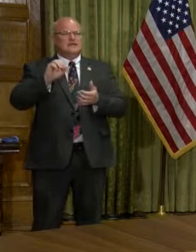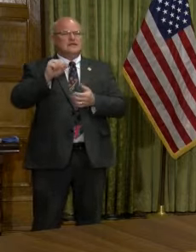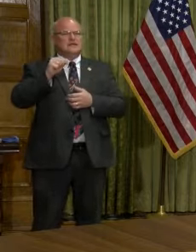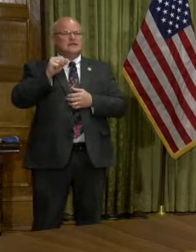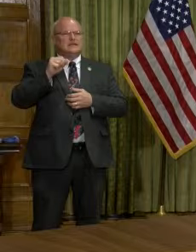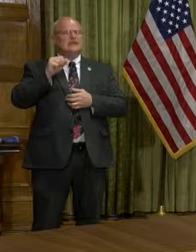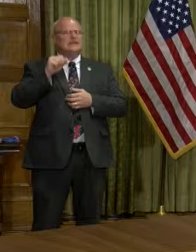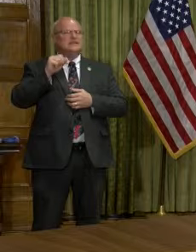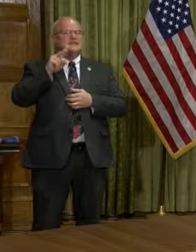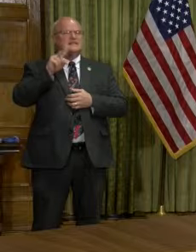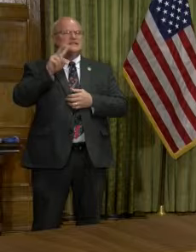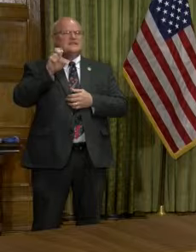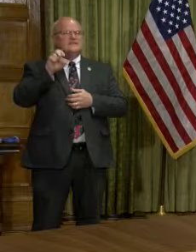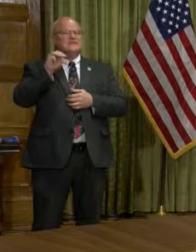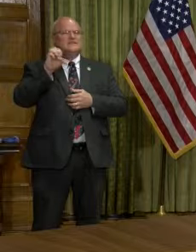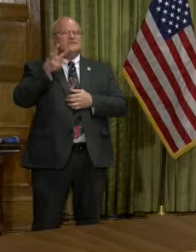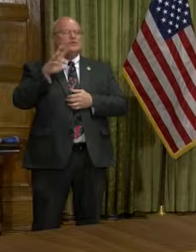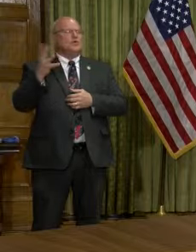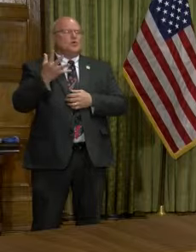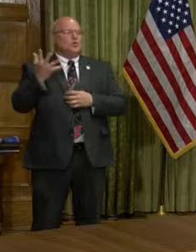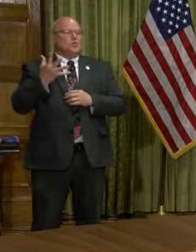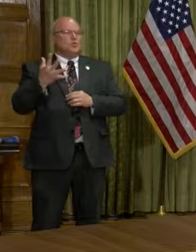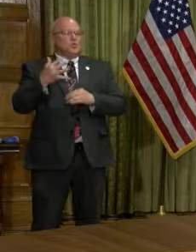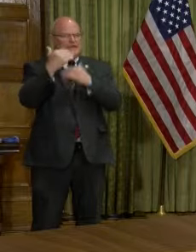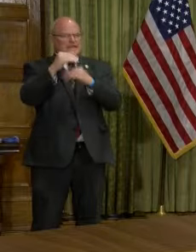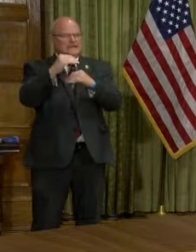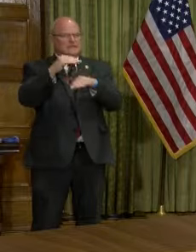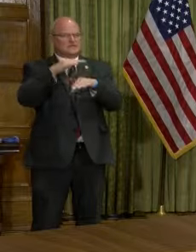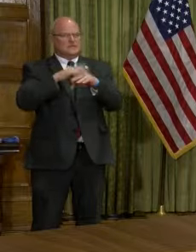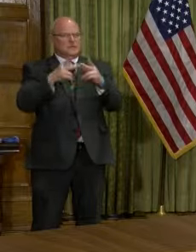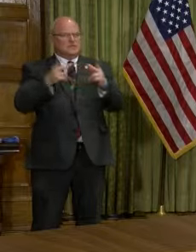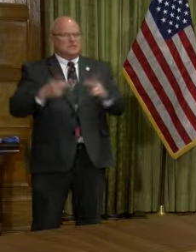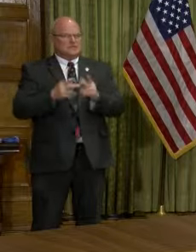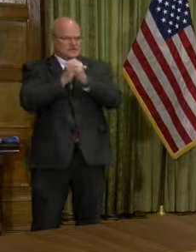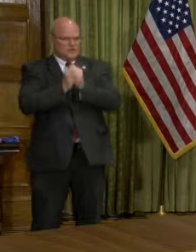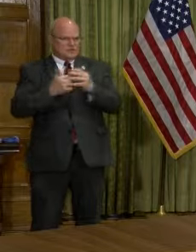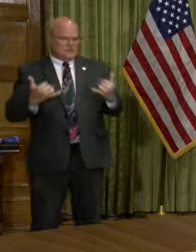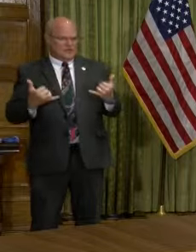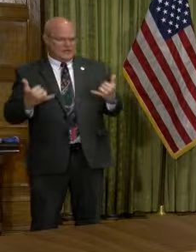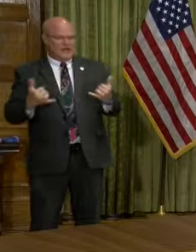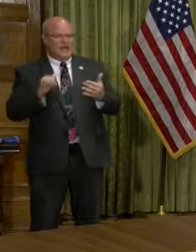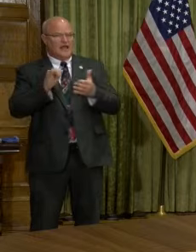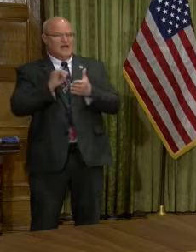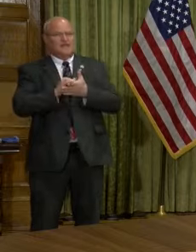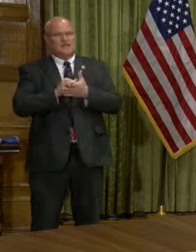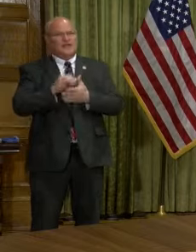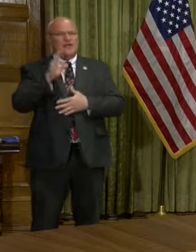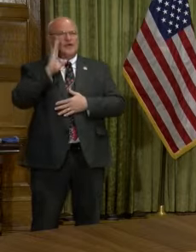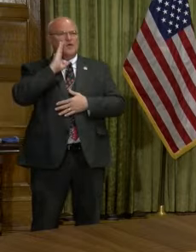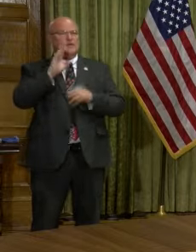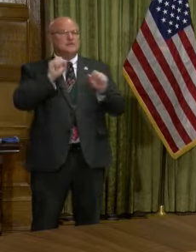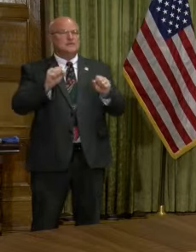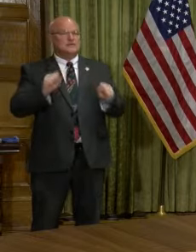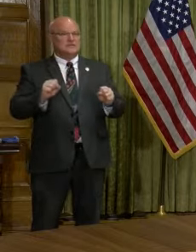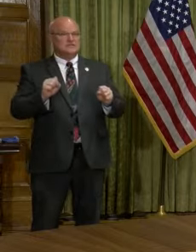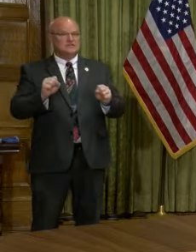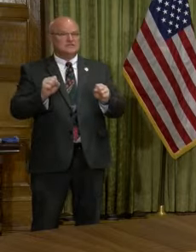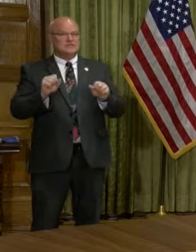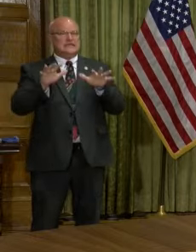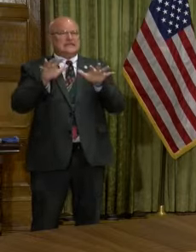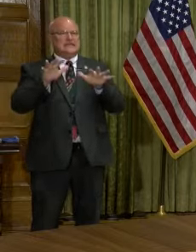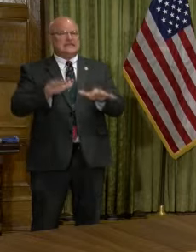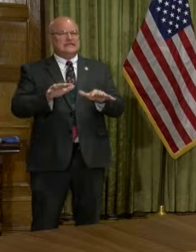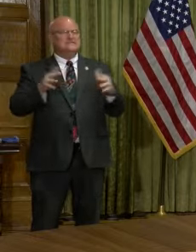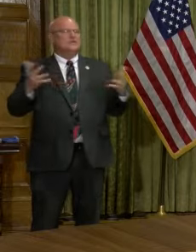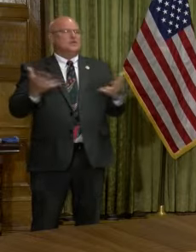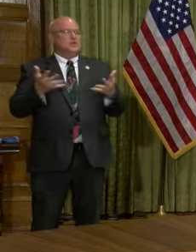just to understand, I guess, what limits are there on places of worship right now that would potentially be eased?